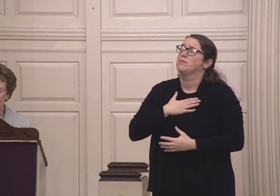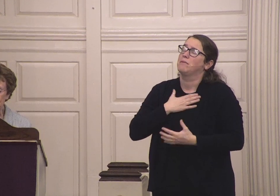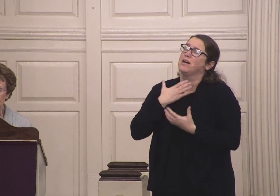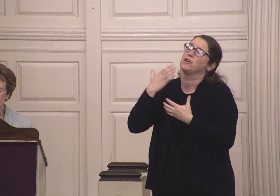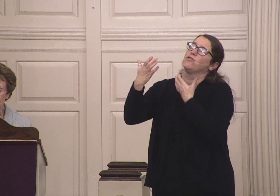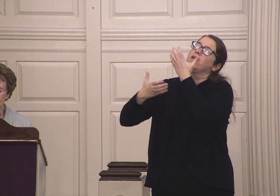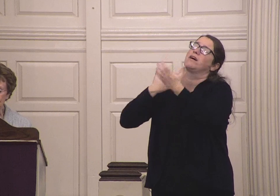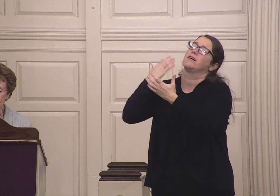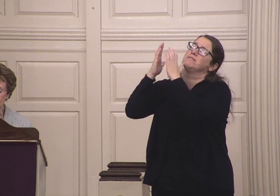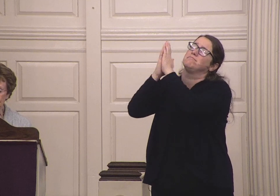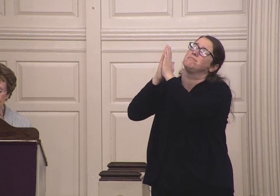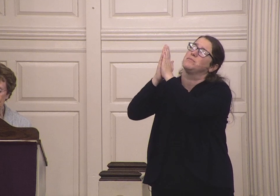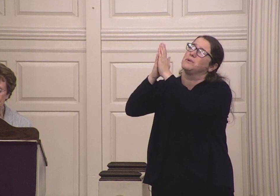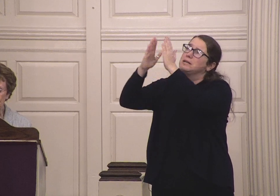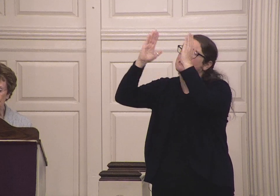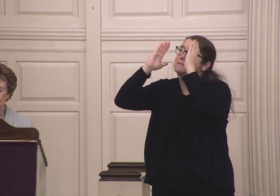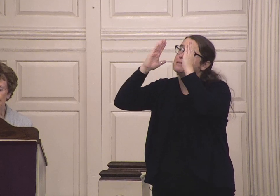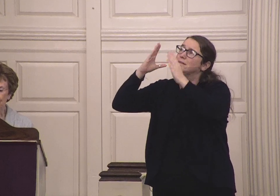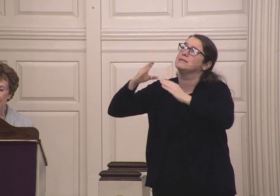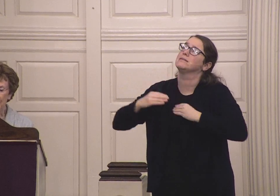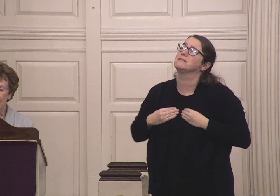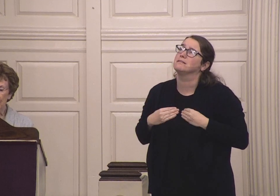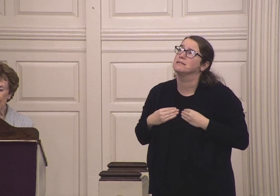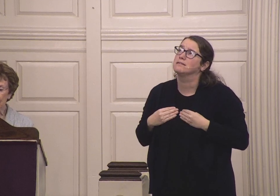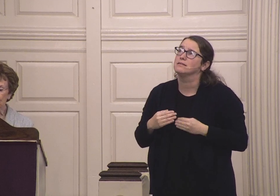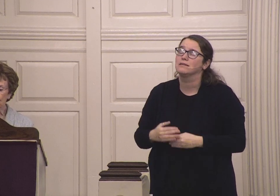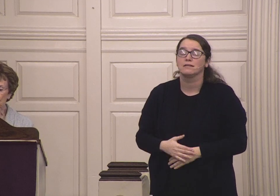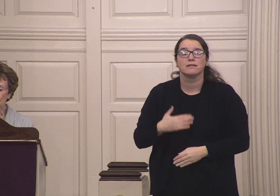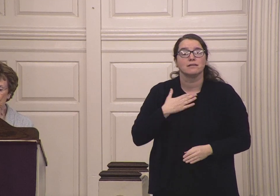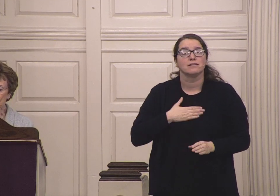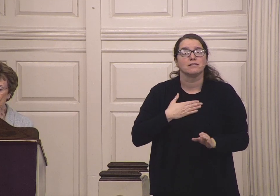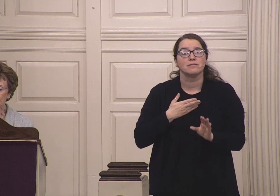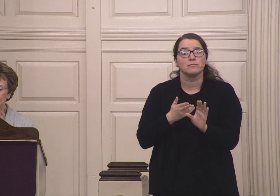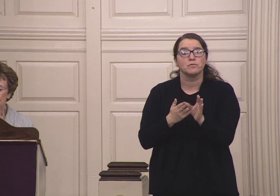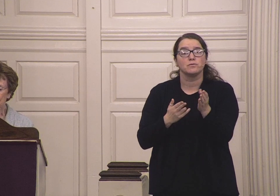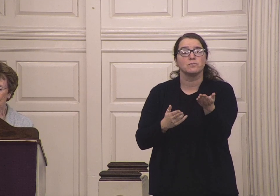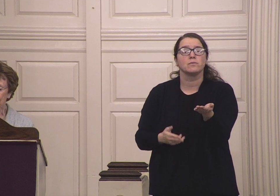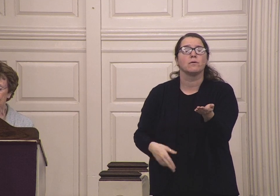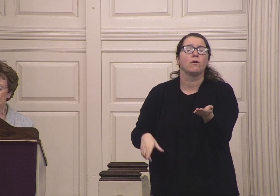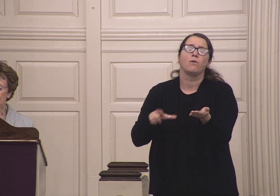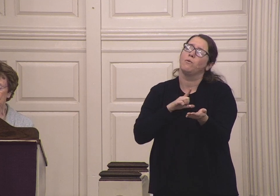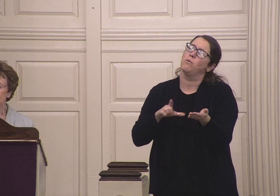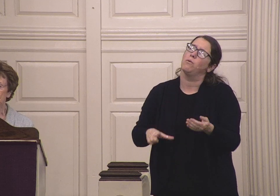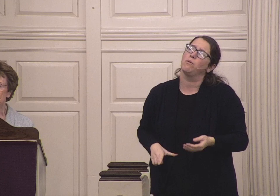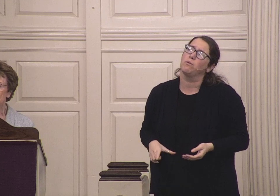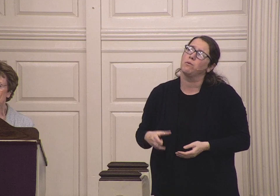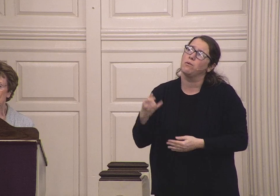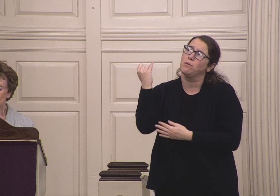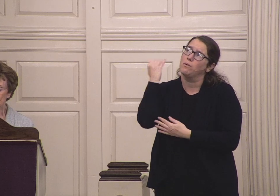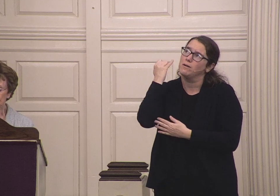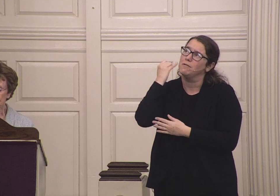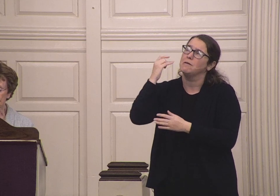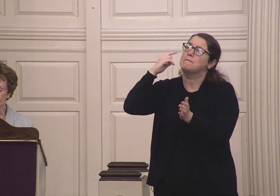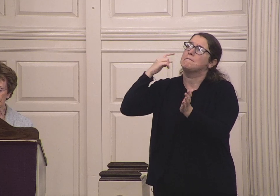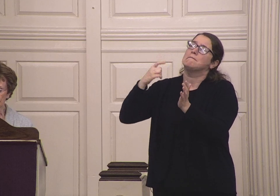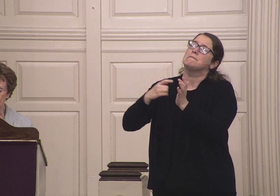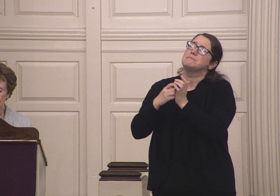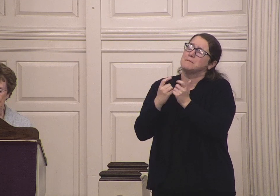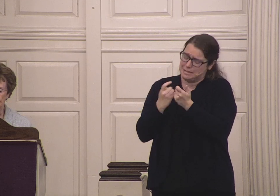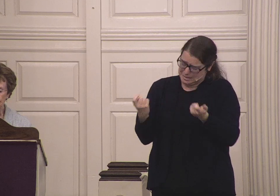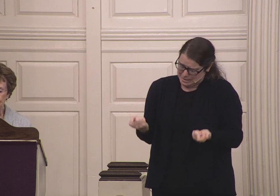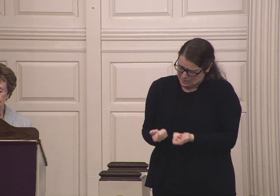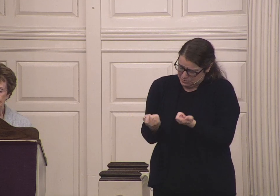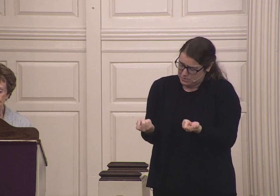my voice in supplication. If you, O Lord, mark iniquities, who can stand?